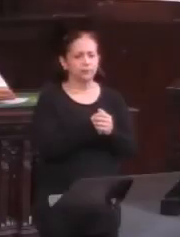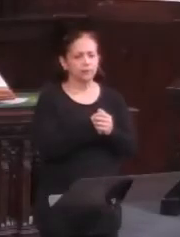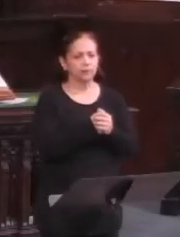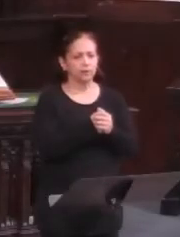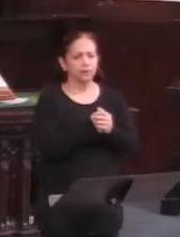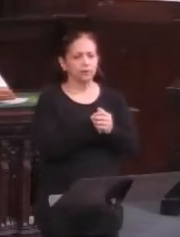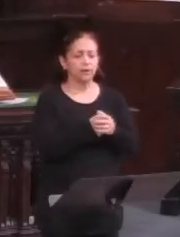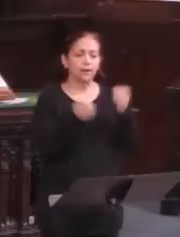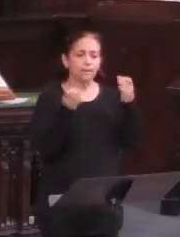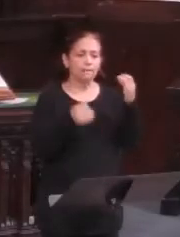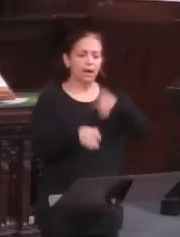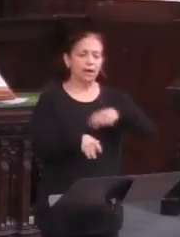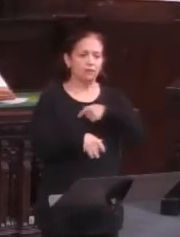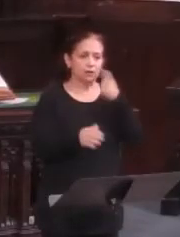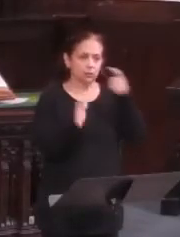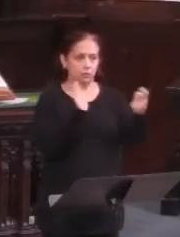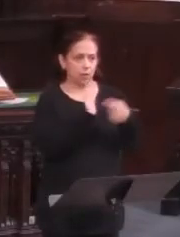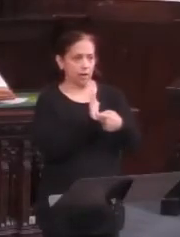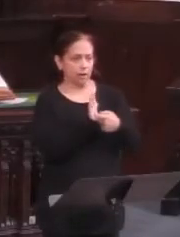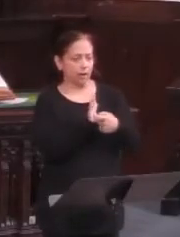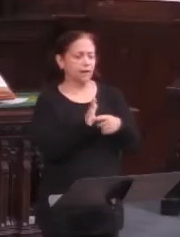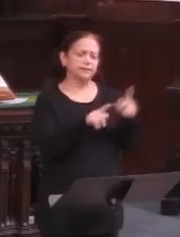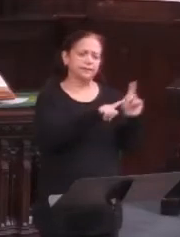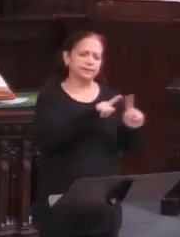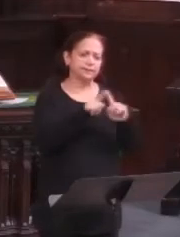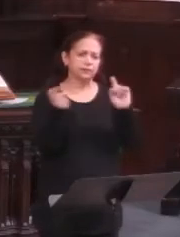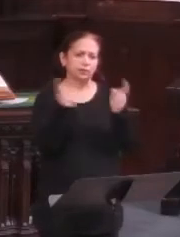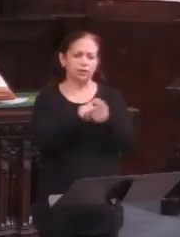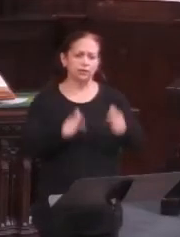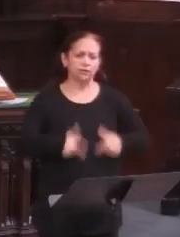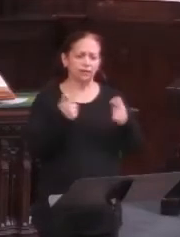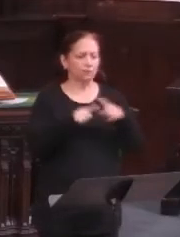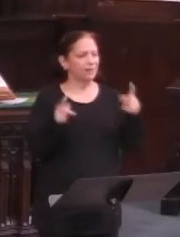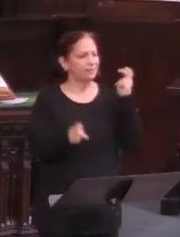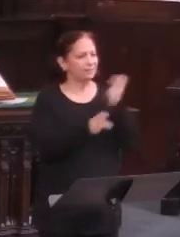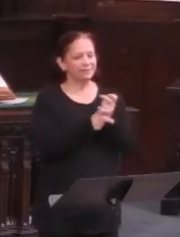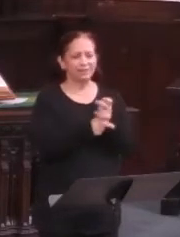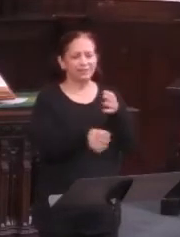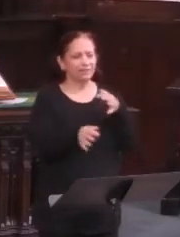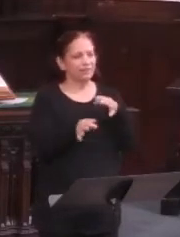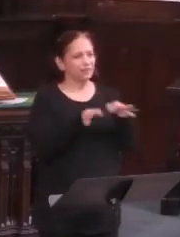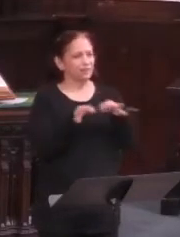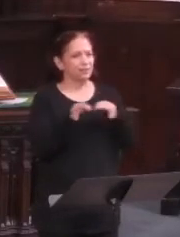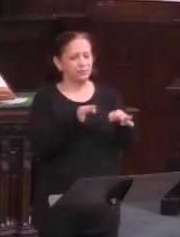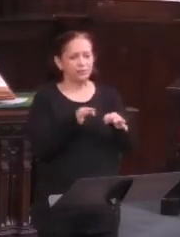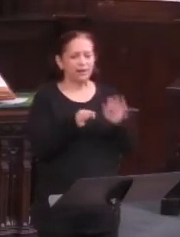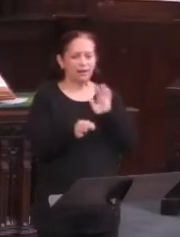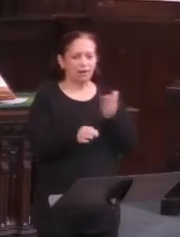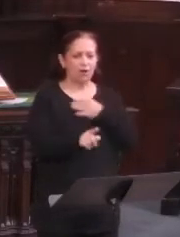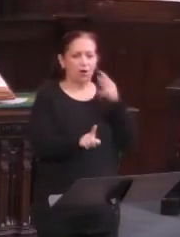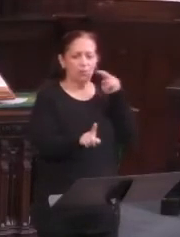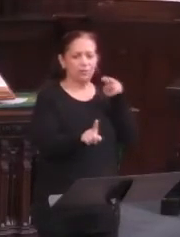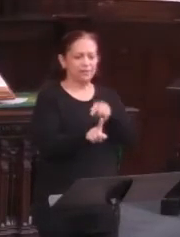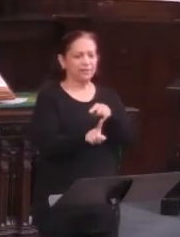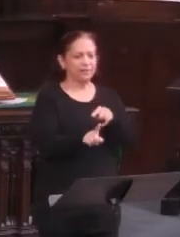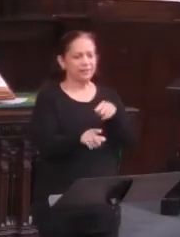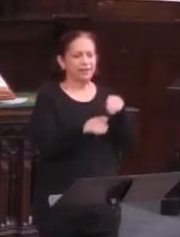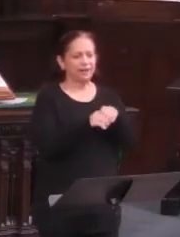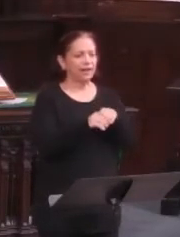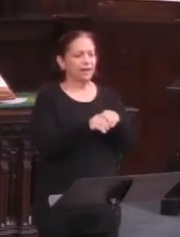Many of us recognize the nuances of life, but it is hard to explain our position on a bumper sticker or in a Twitter